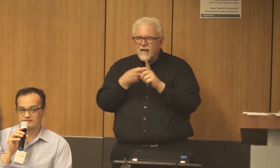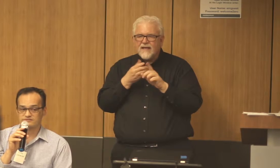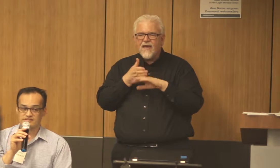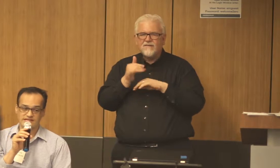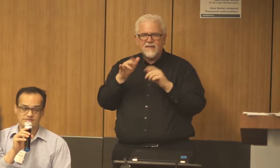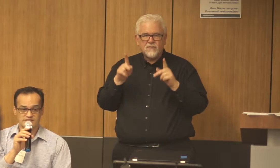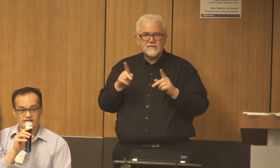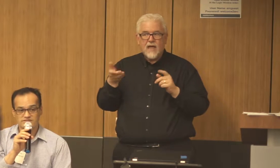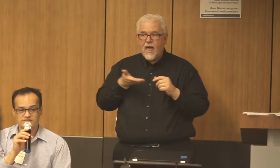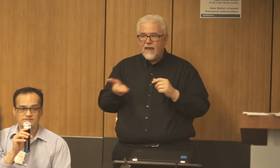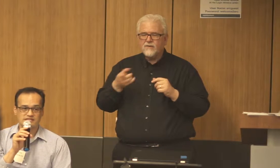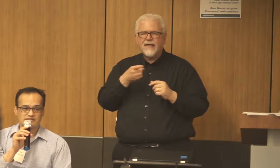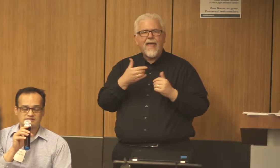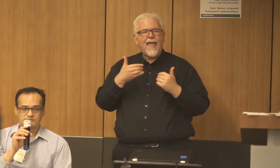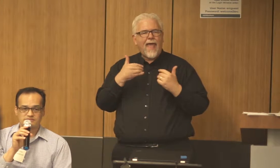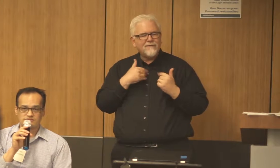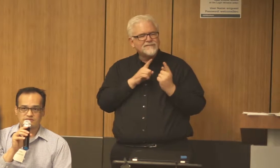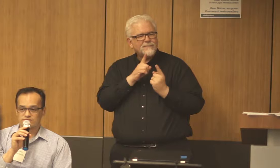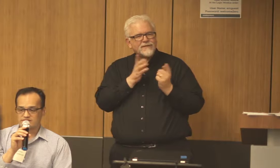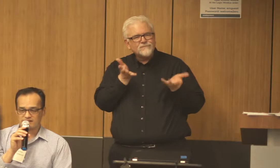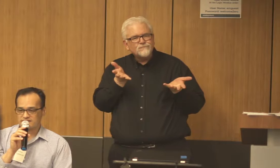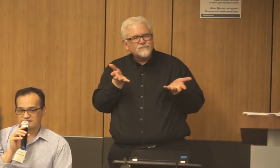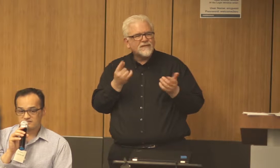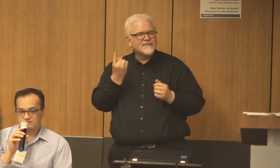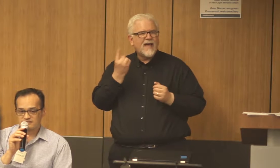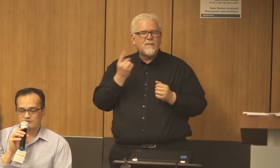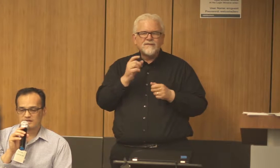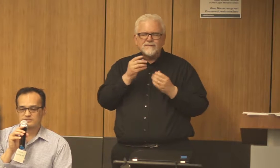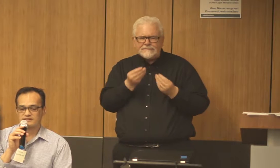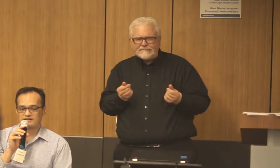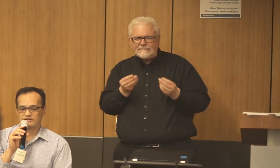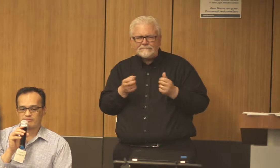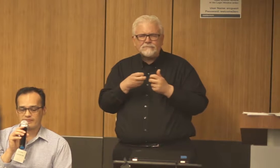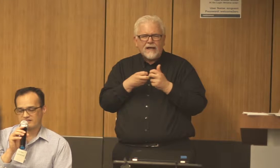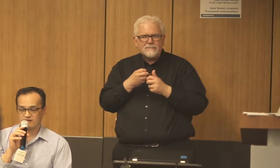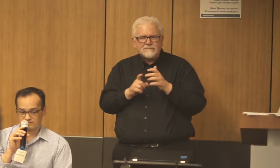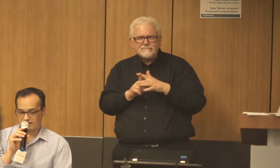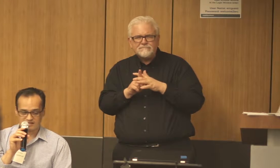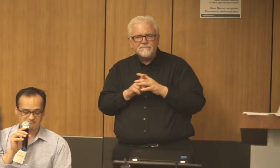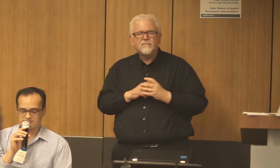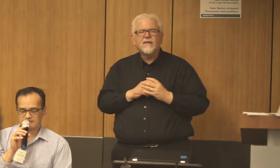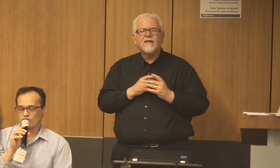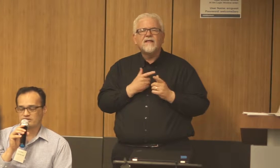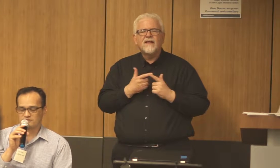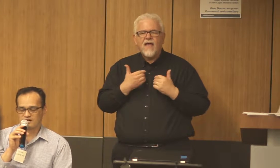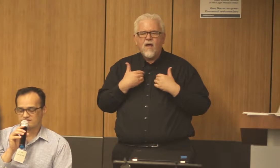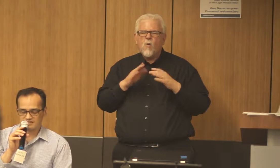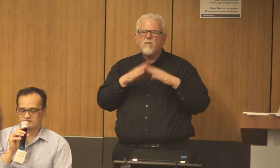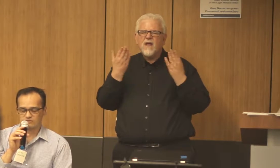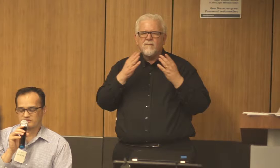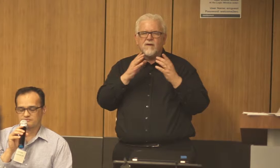person's hired, so they have someone to talk to, someone to kind of work out any issues that come up, and then also have that maybe open